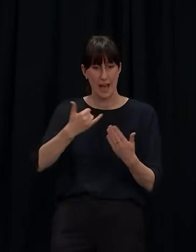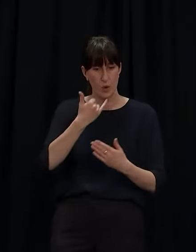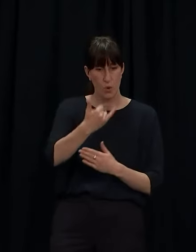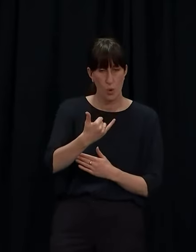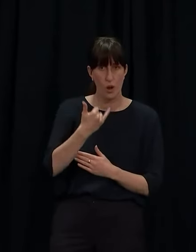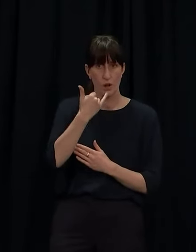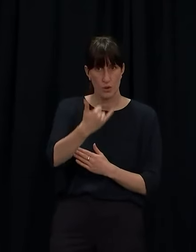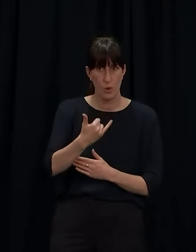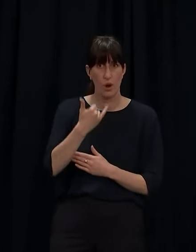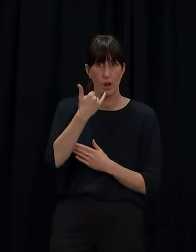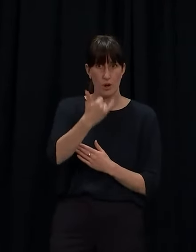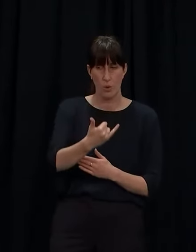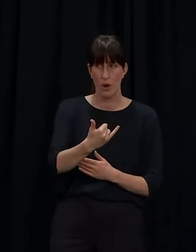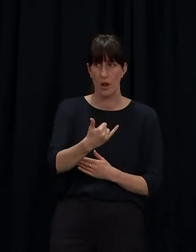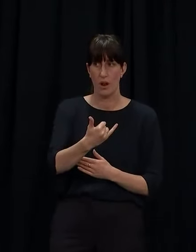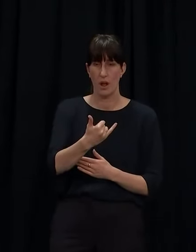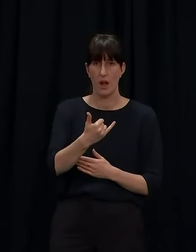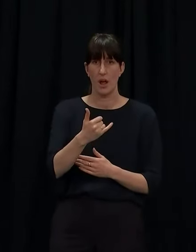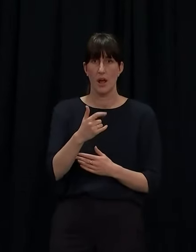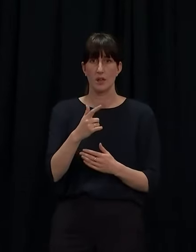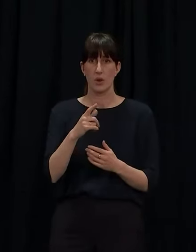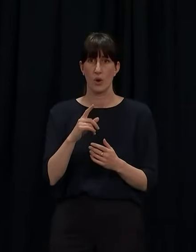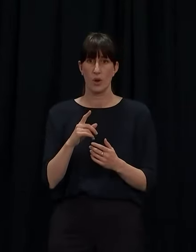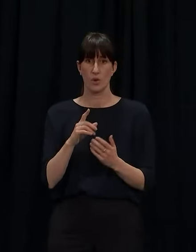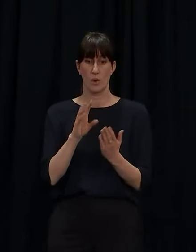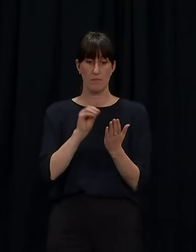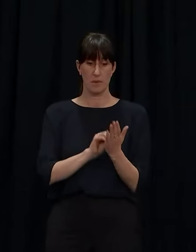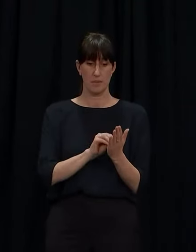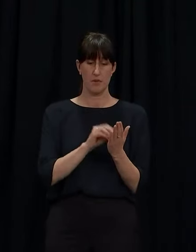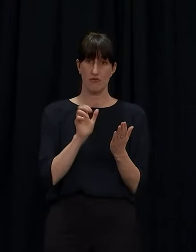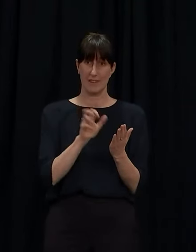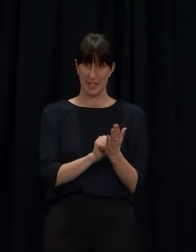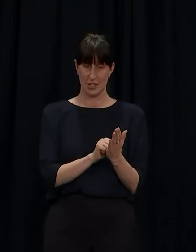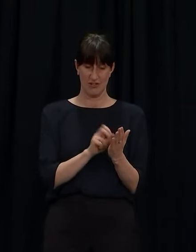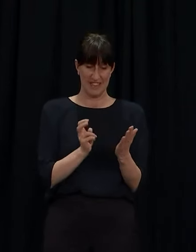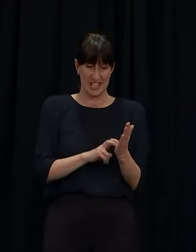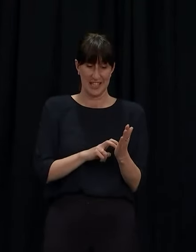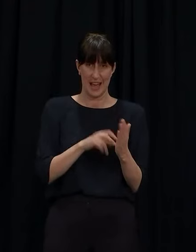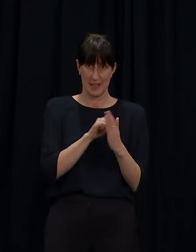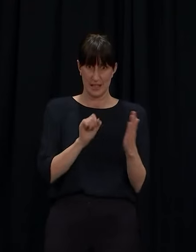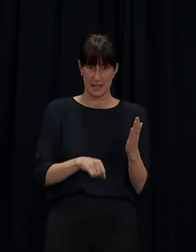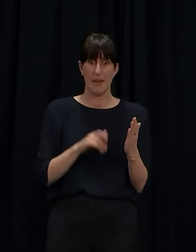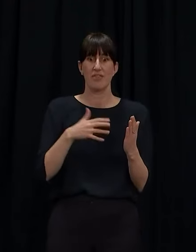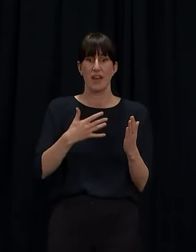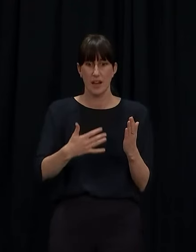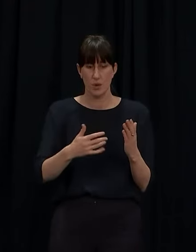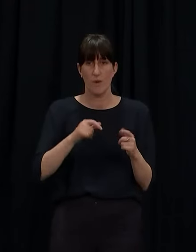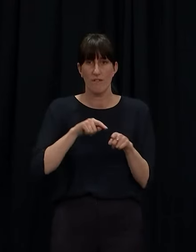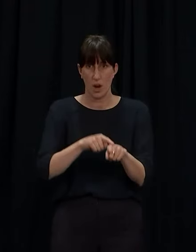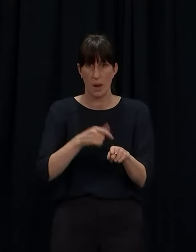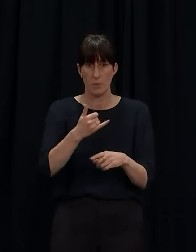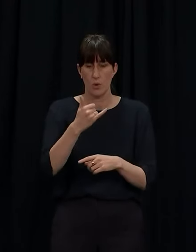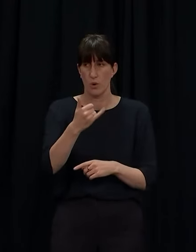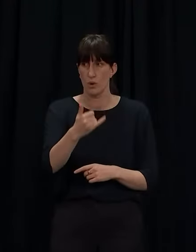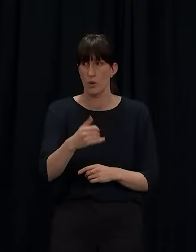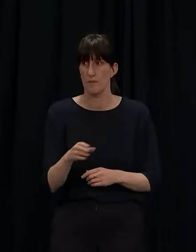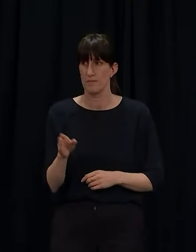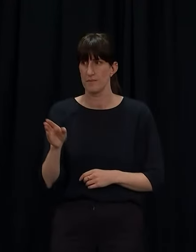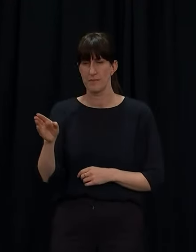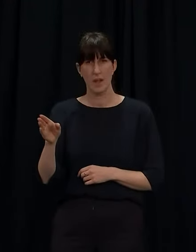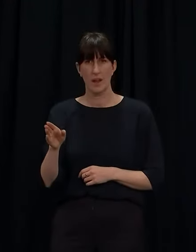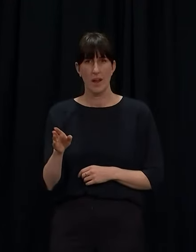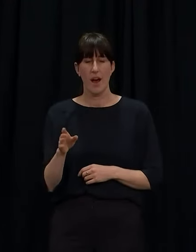not just registering them into the system. I get that. I'm just making the point that these are your numbers. These are the Ministry of Health's numbers. I'm not plucking them out of thin